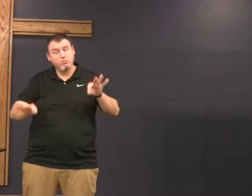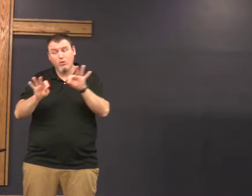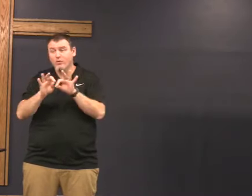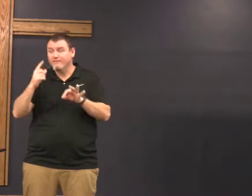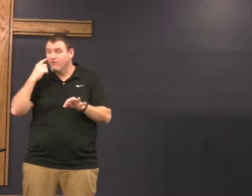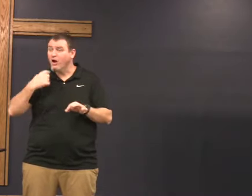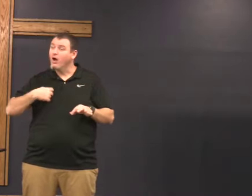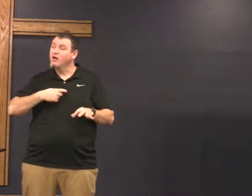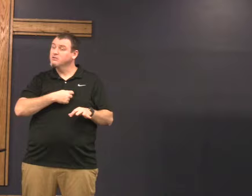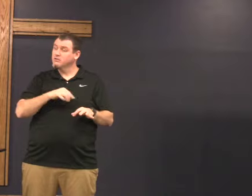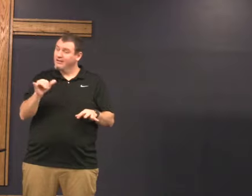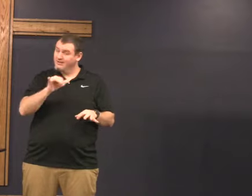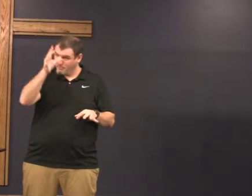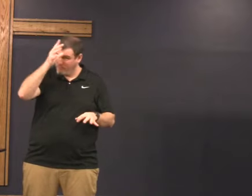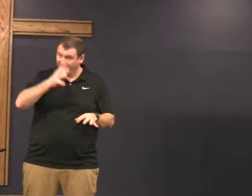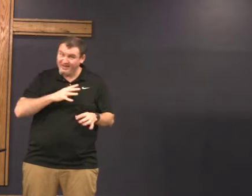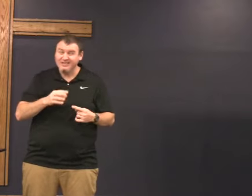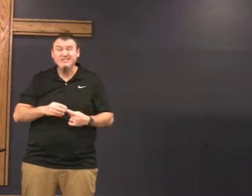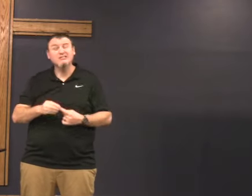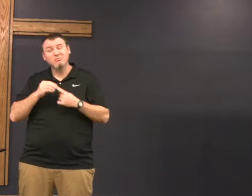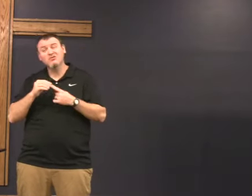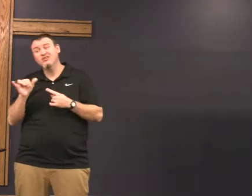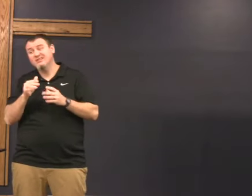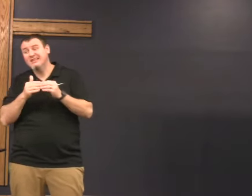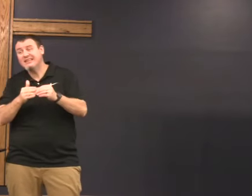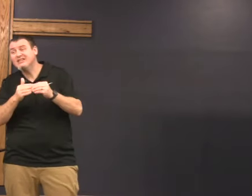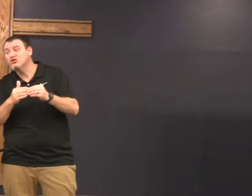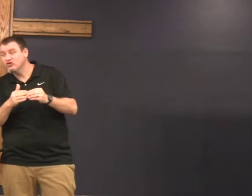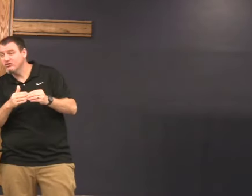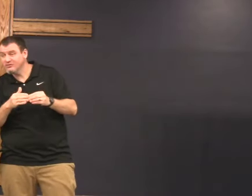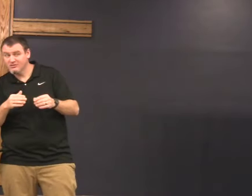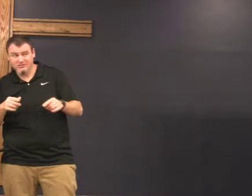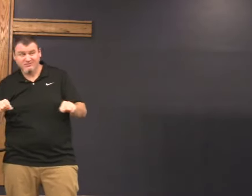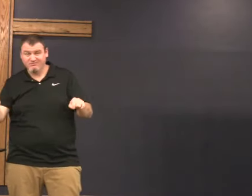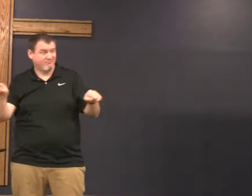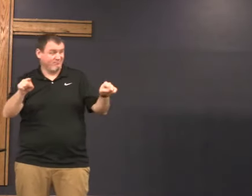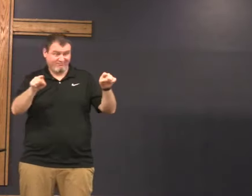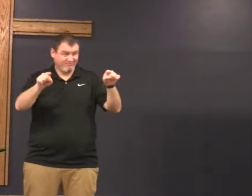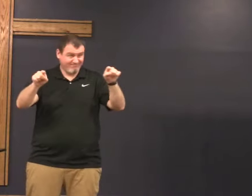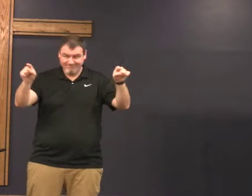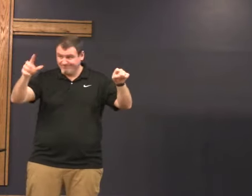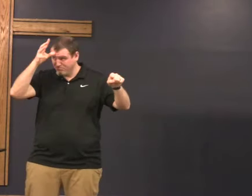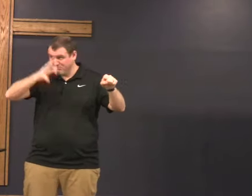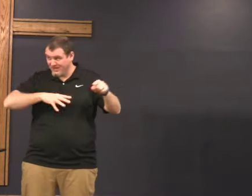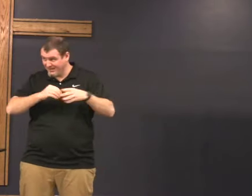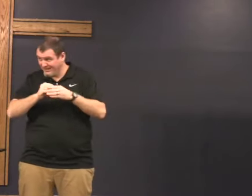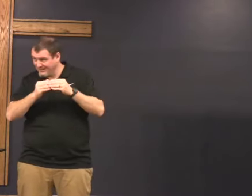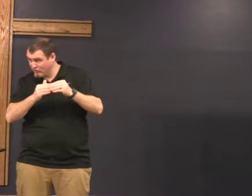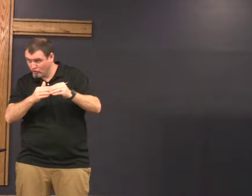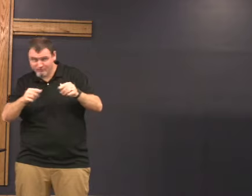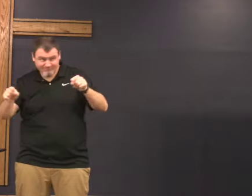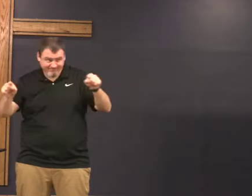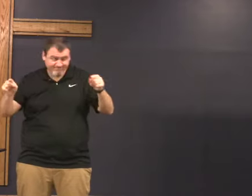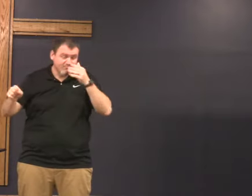And it's important for us, as men, especially those in leadership roles,